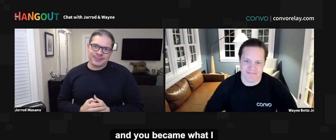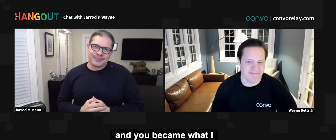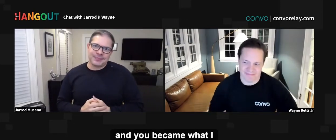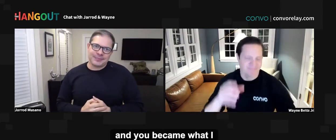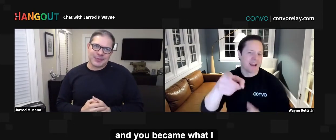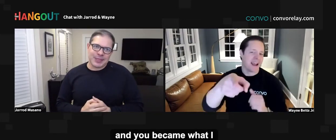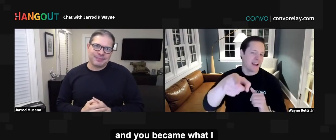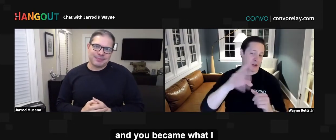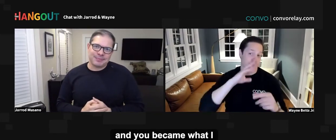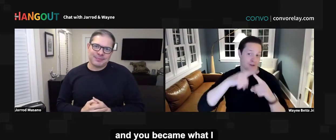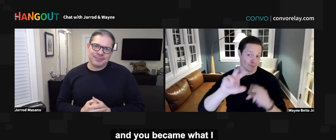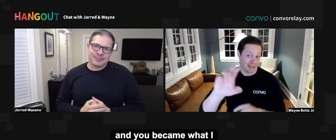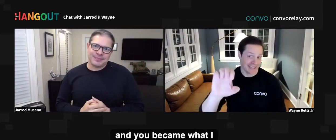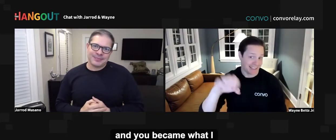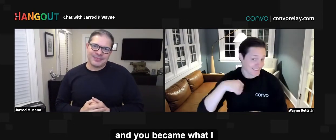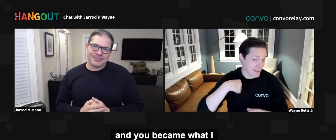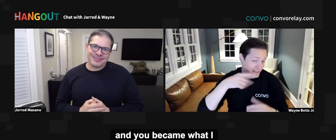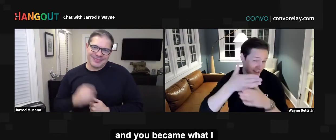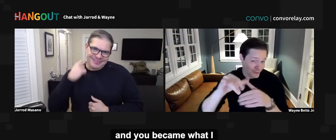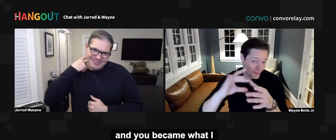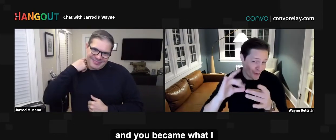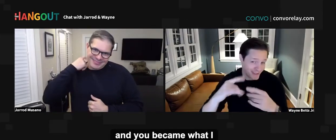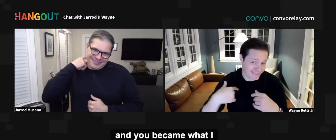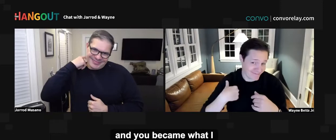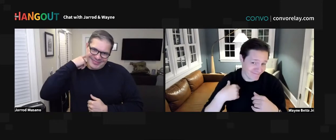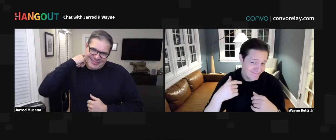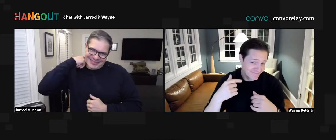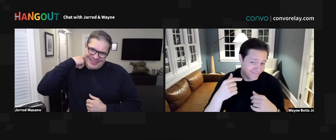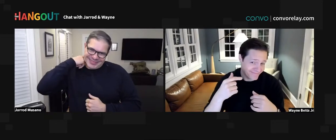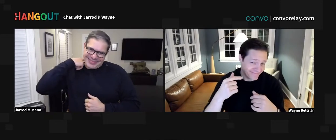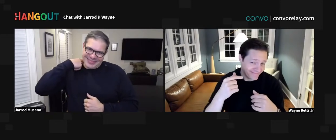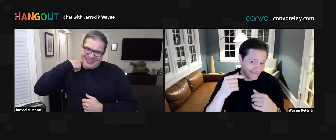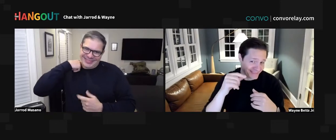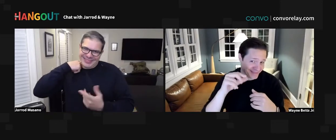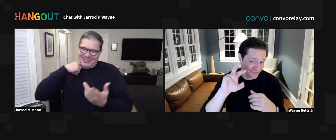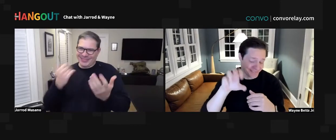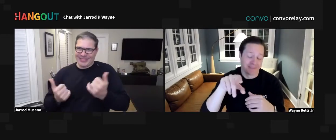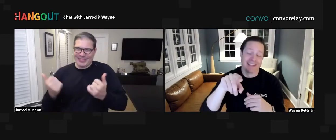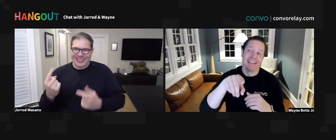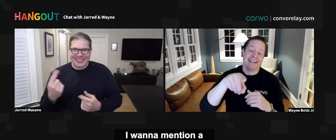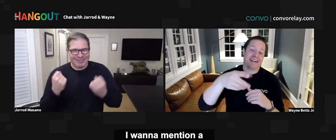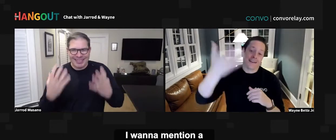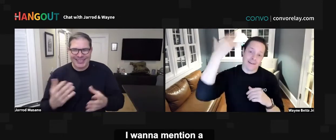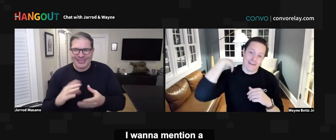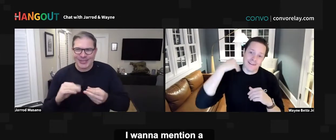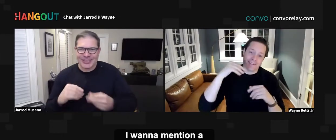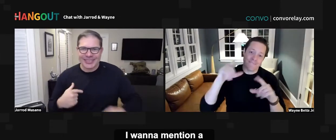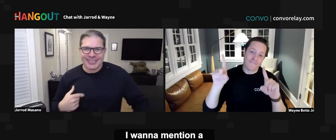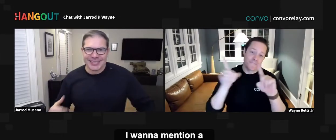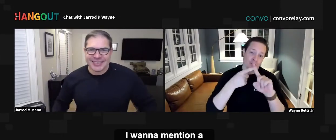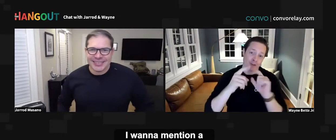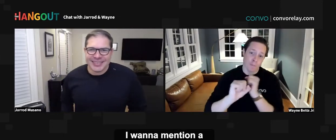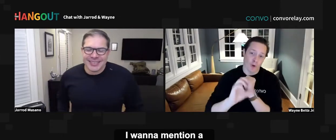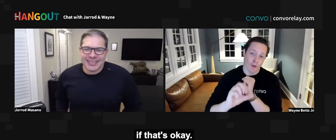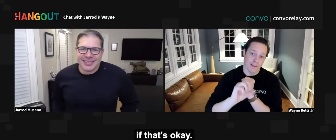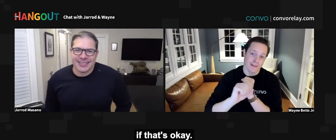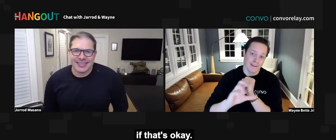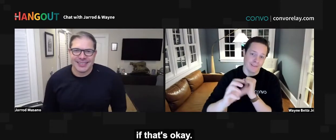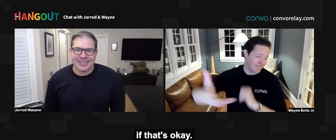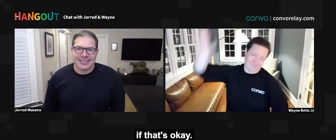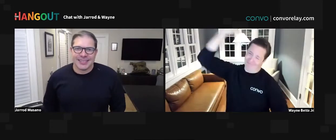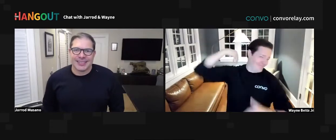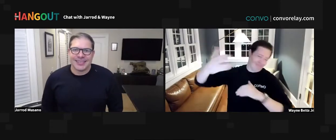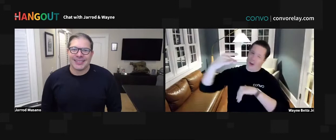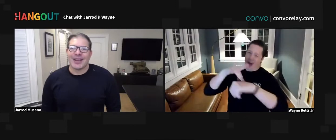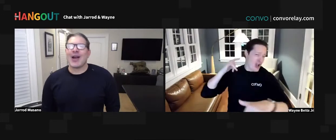mean, and you became what I consider my best friend. Agreed. You mentioned, and I want to mention a story about real estate. If that's